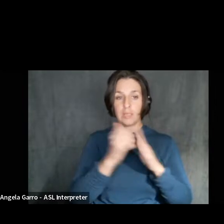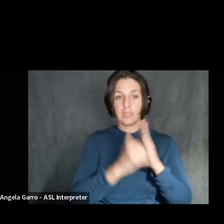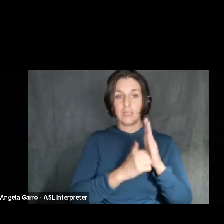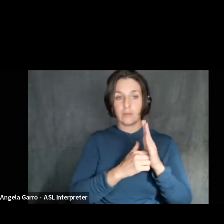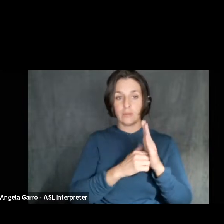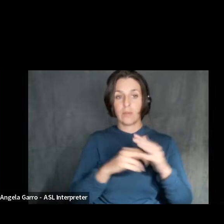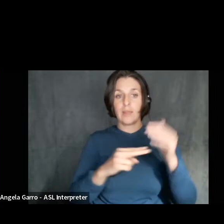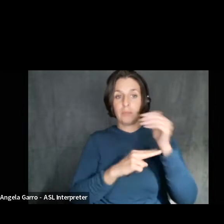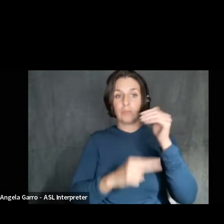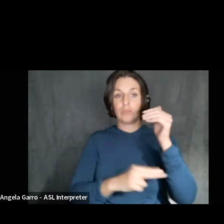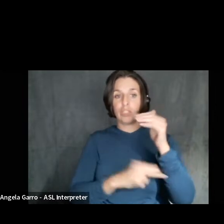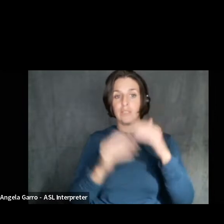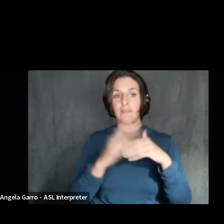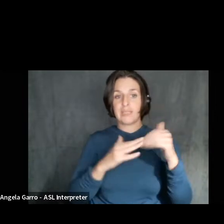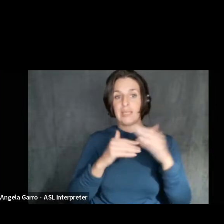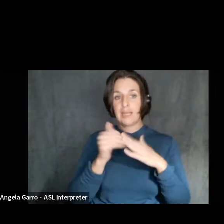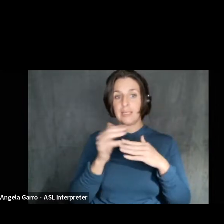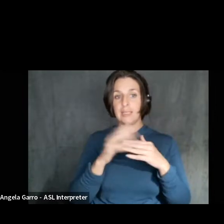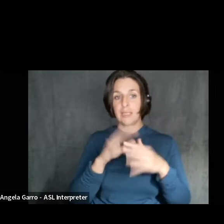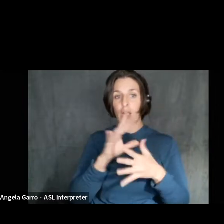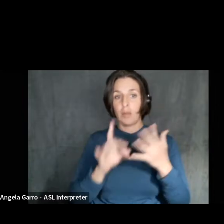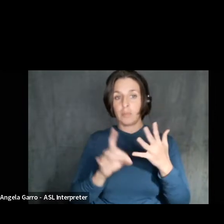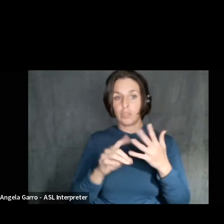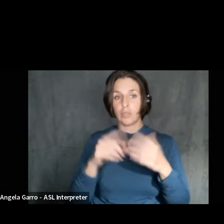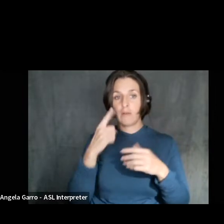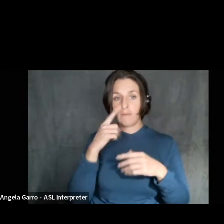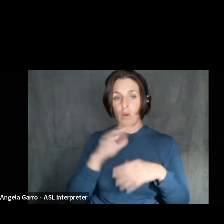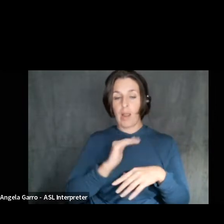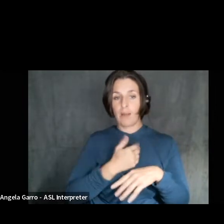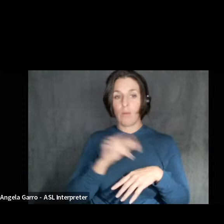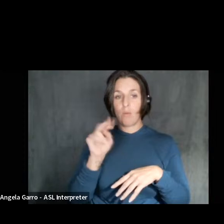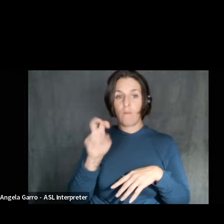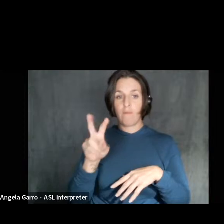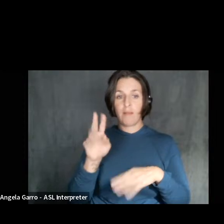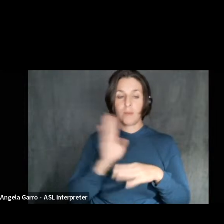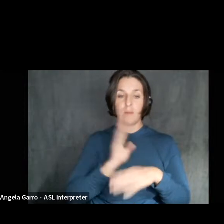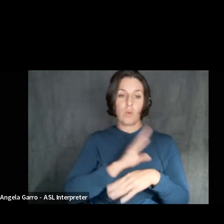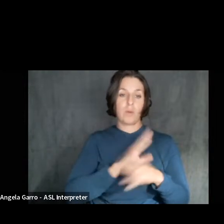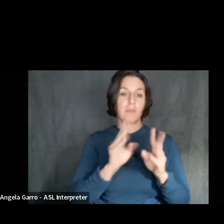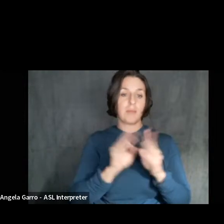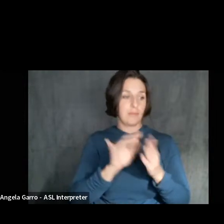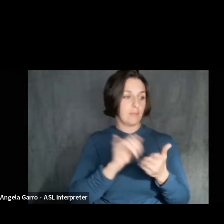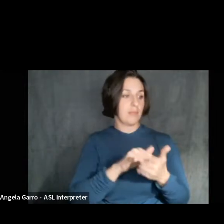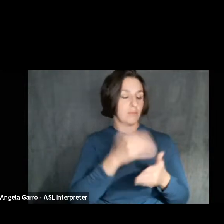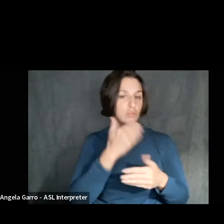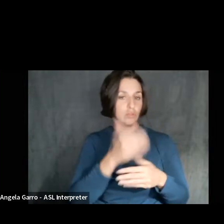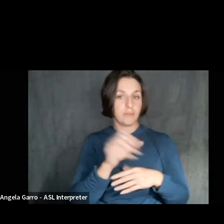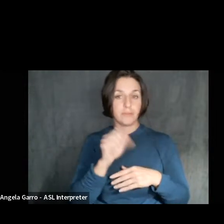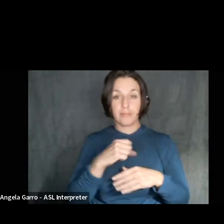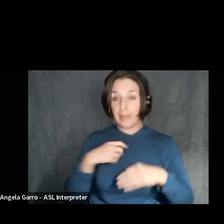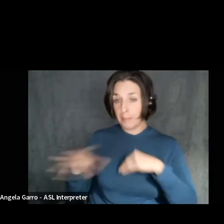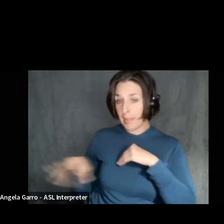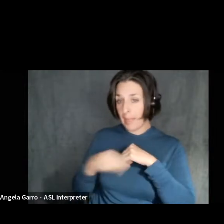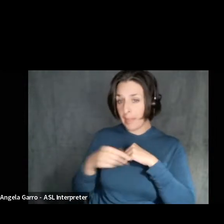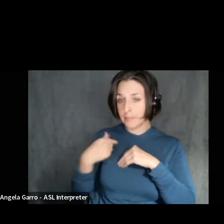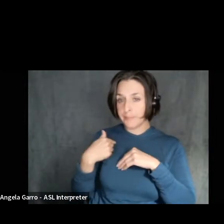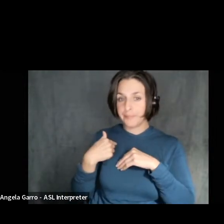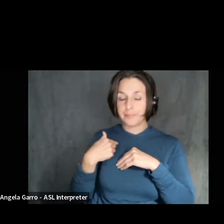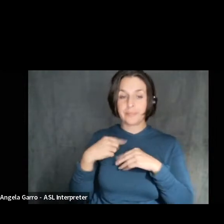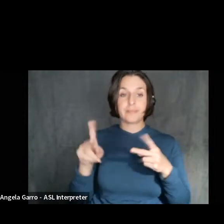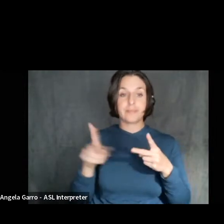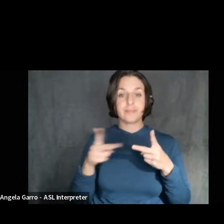facility options at our November board meeting. Yes, that would be good. Can I just add to that? Yeah. The